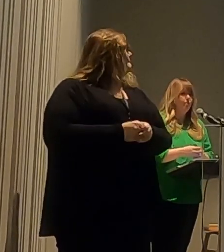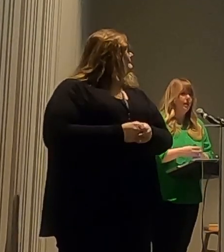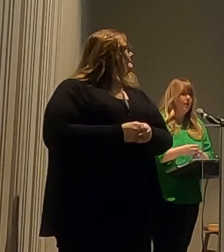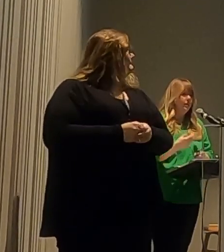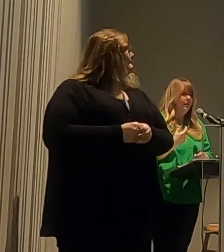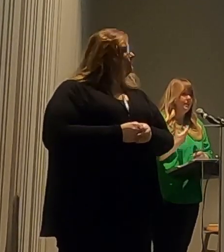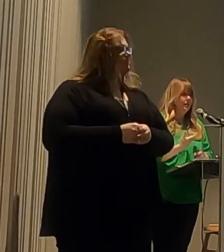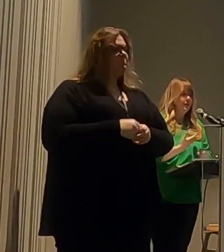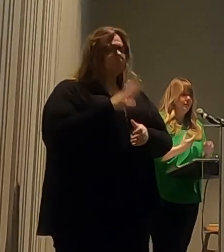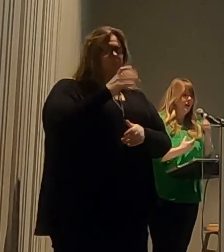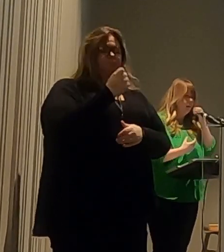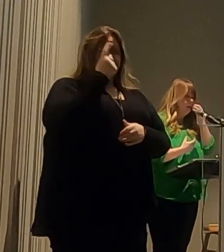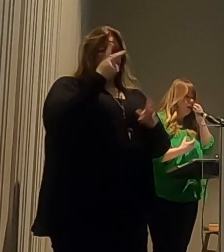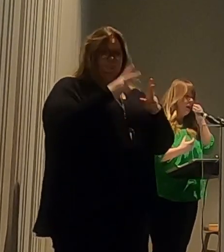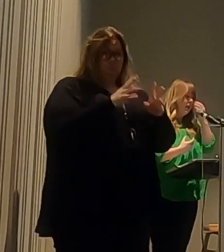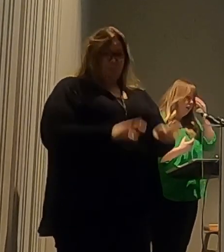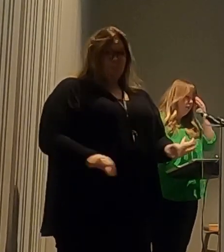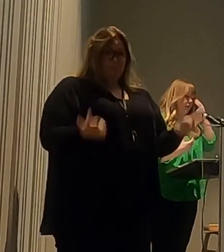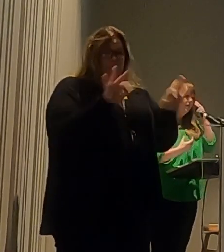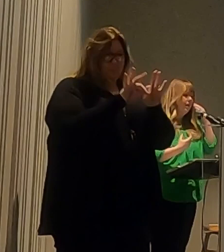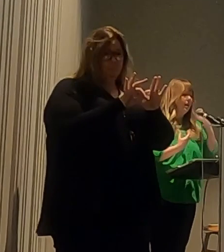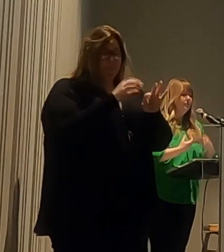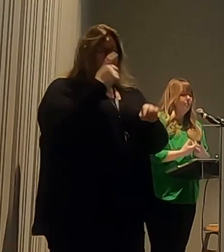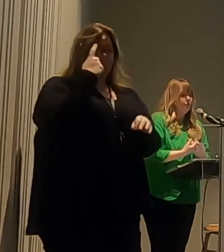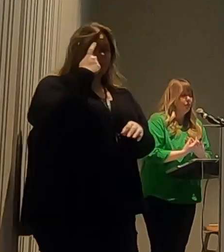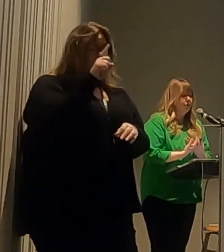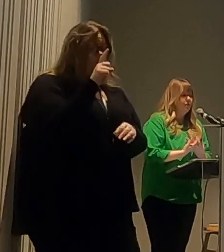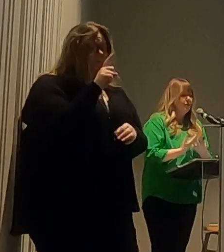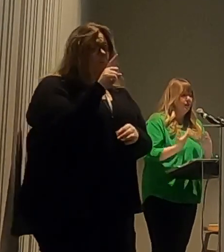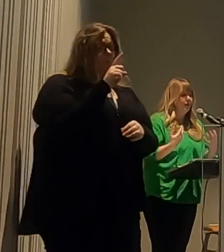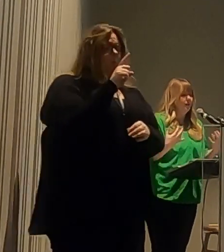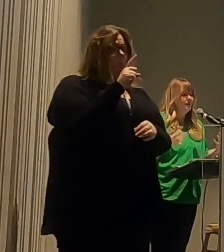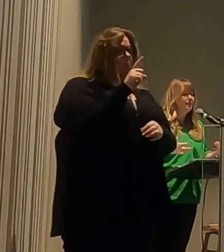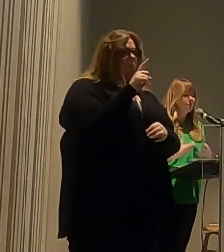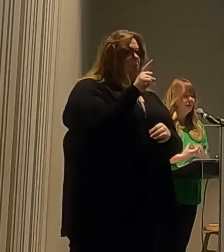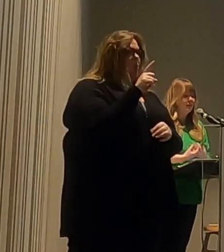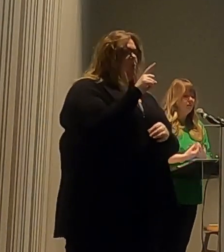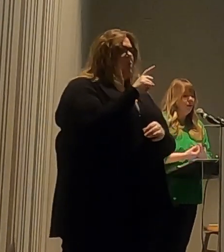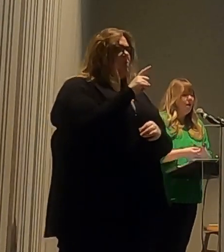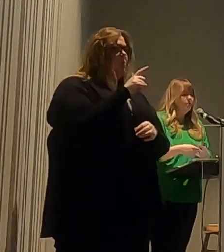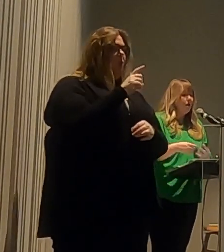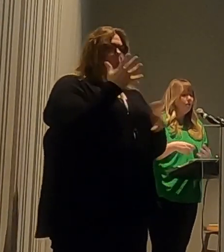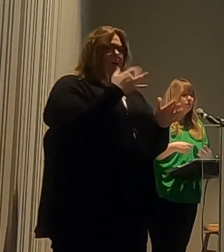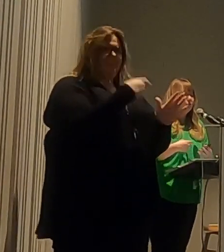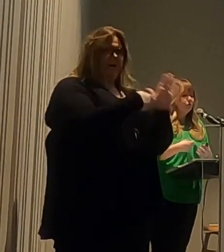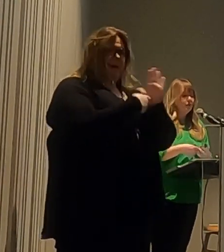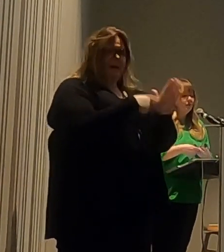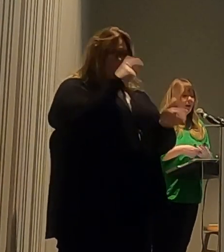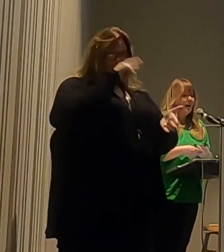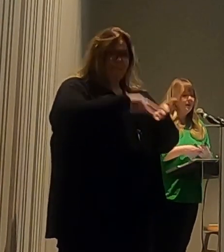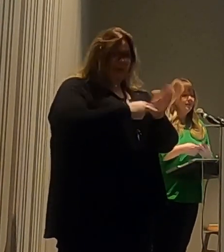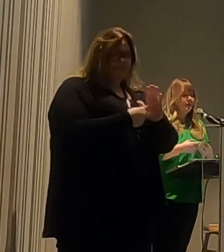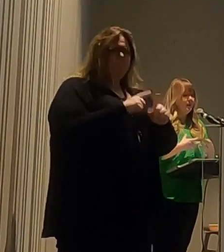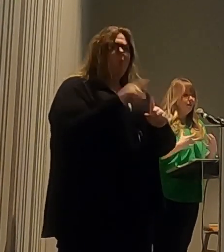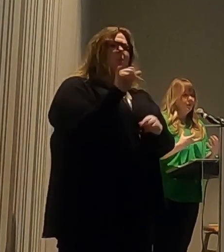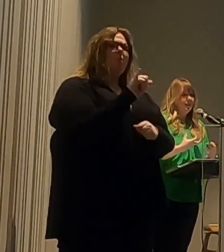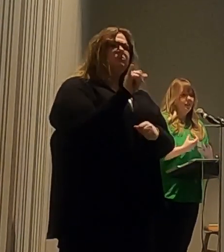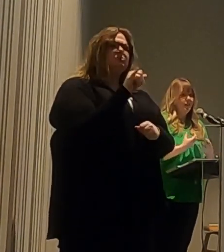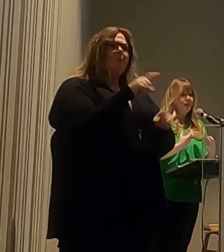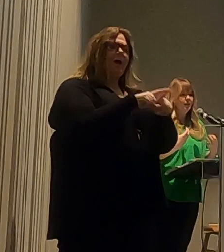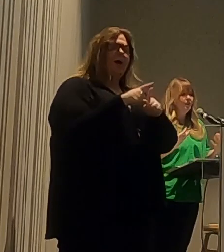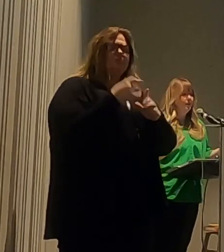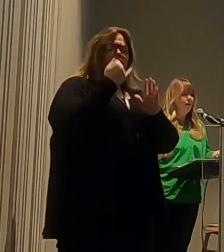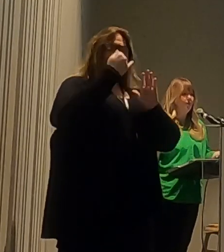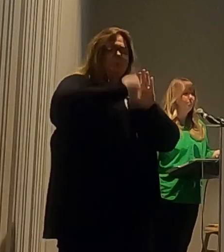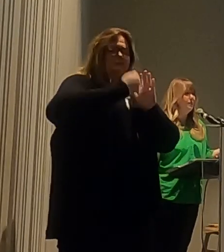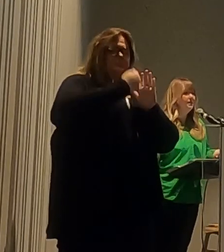only are they significant in their symbolism, but also just as an